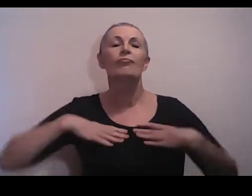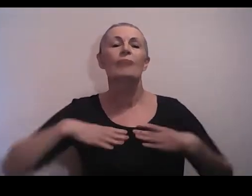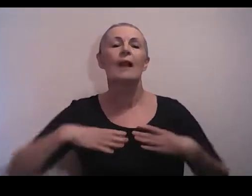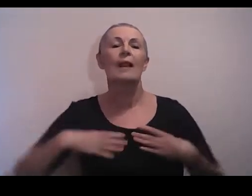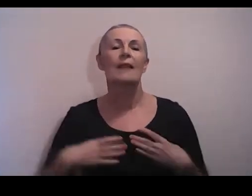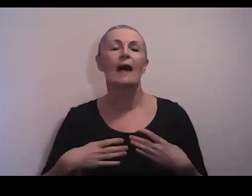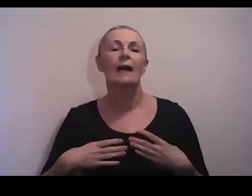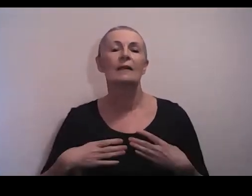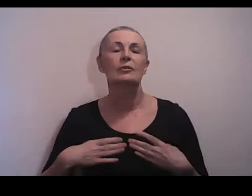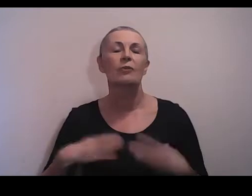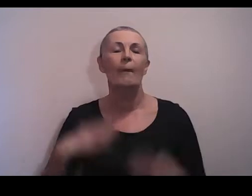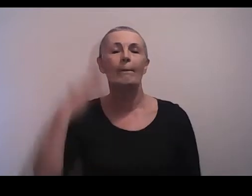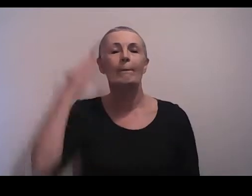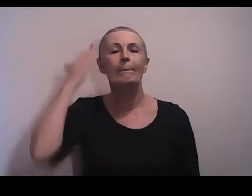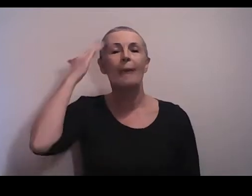and your body.